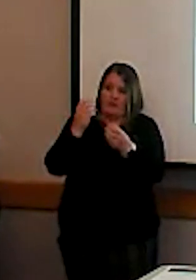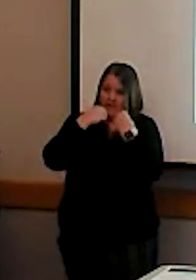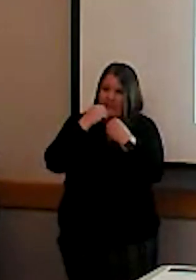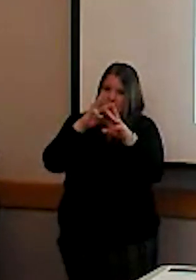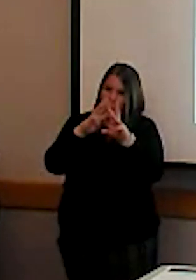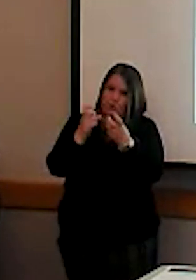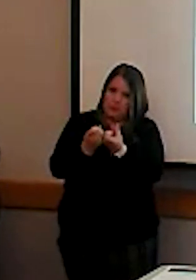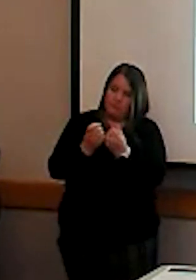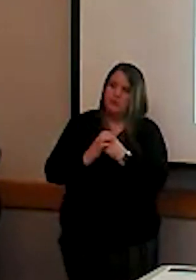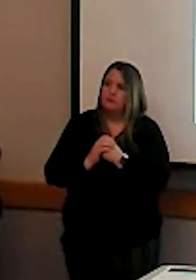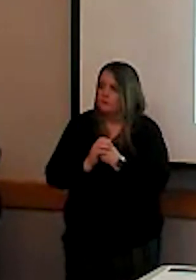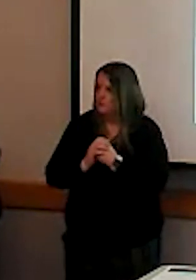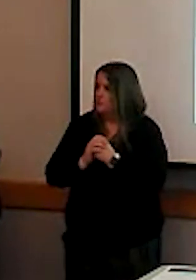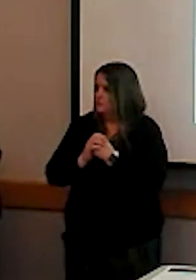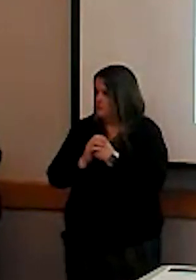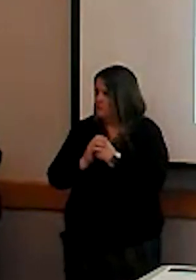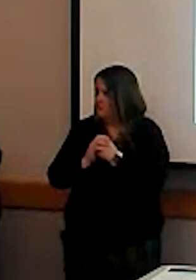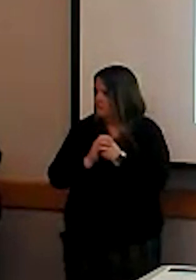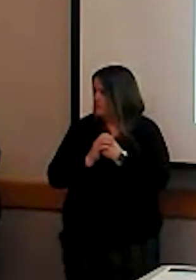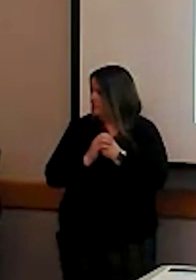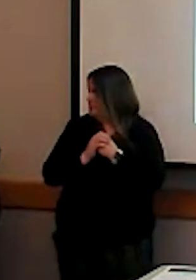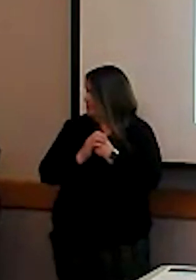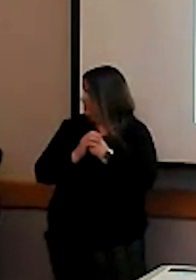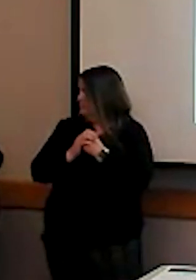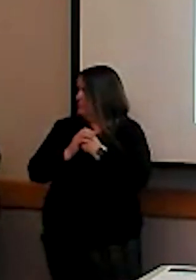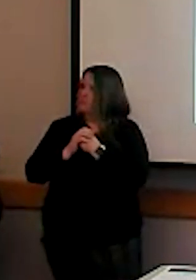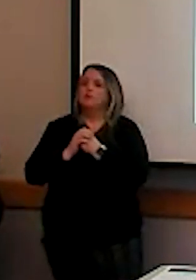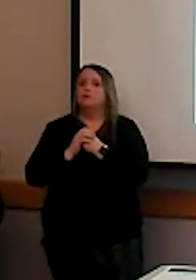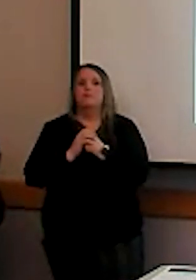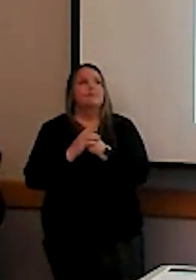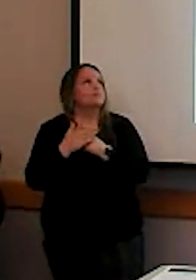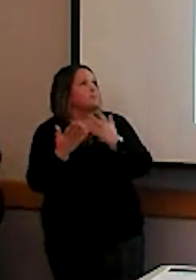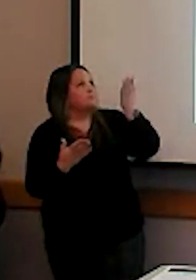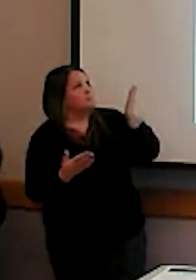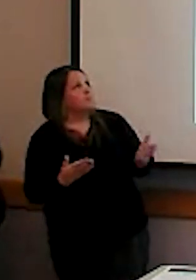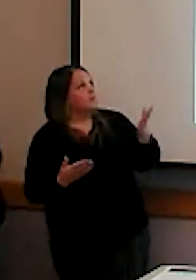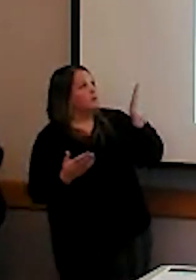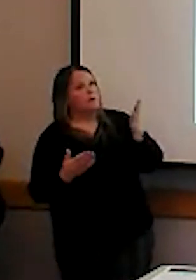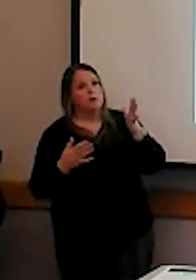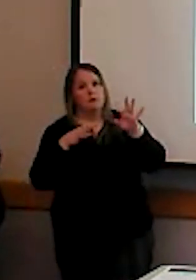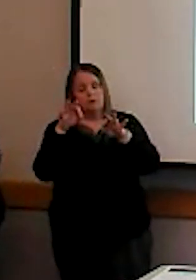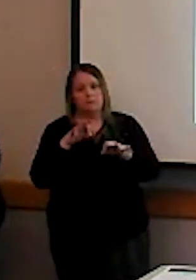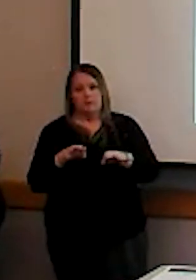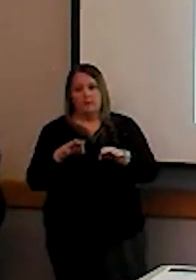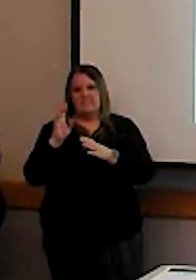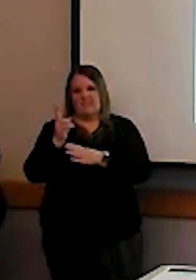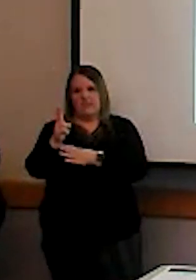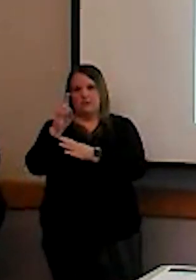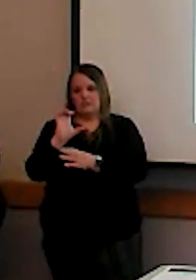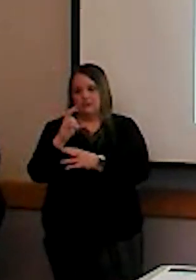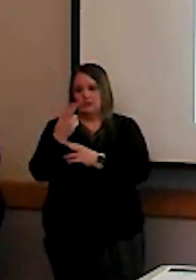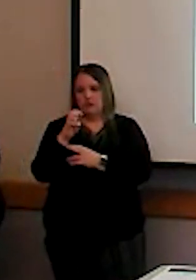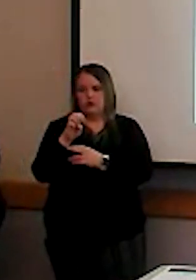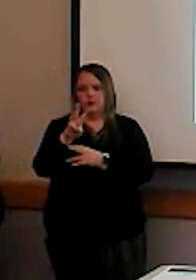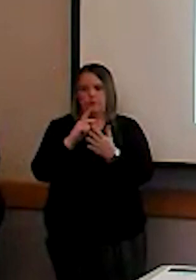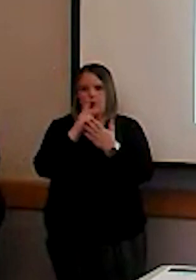go through, let's see which one it is. Yeah, there we go. We're going to briefly go through a little history of CHEW, how